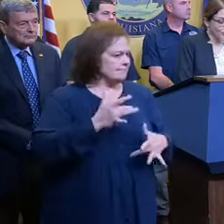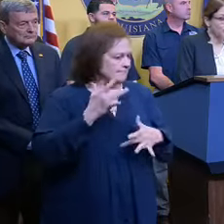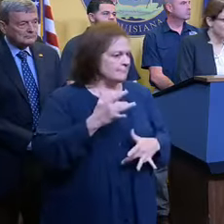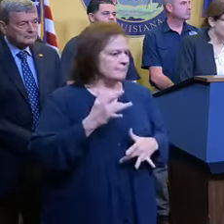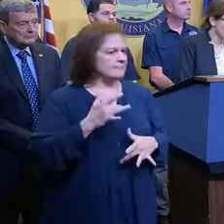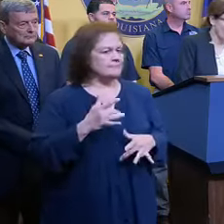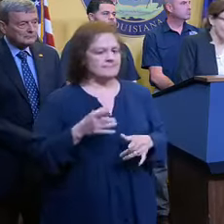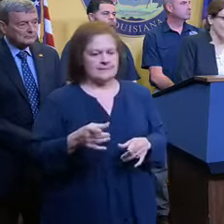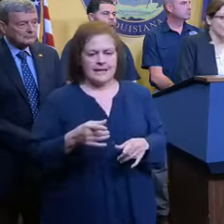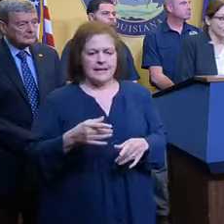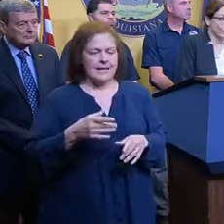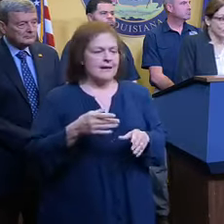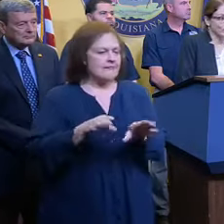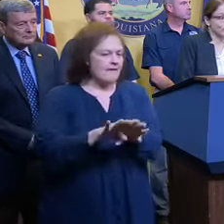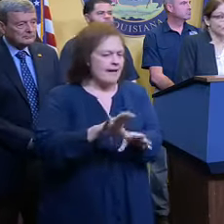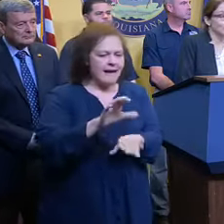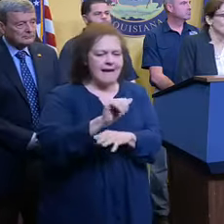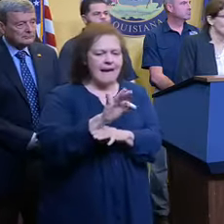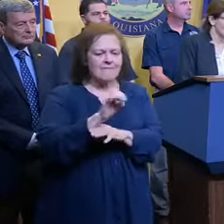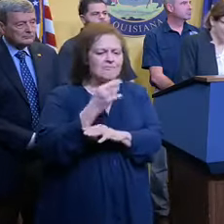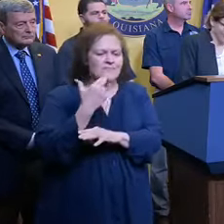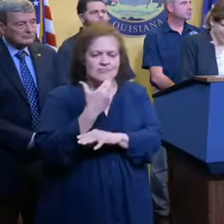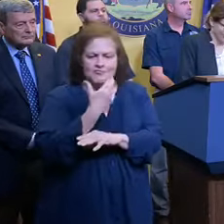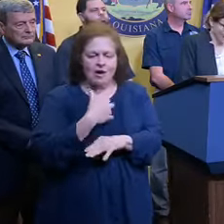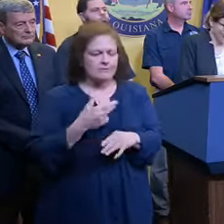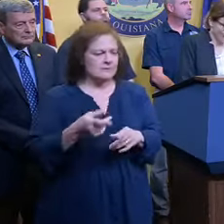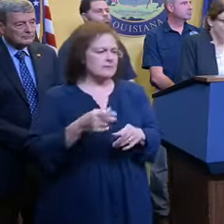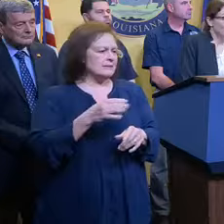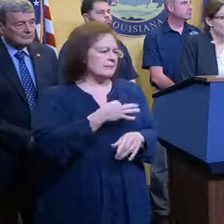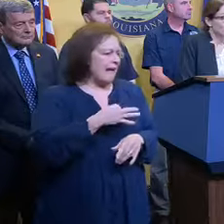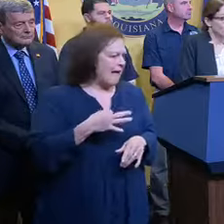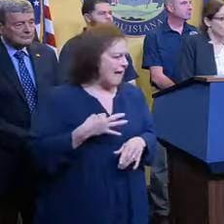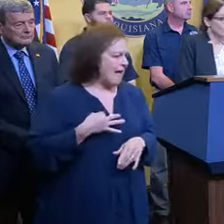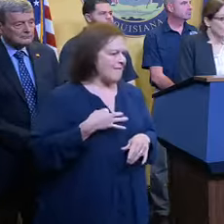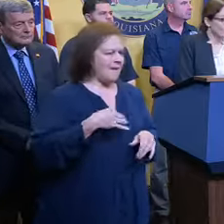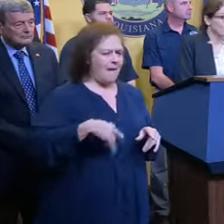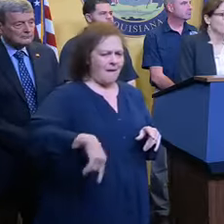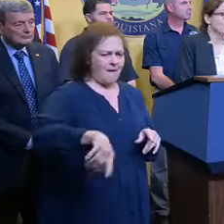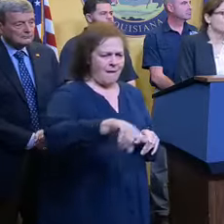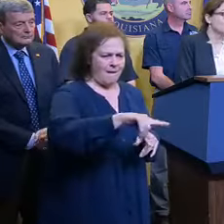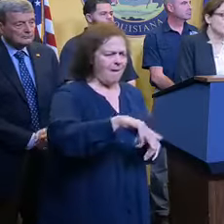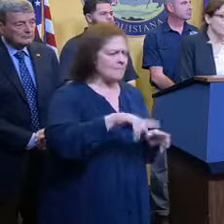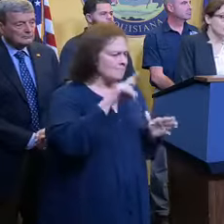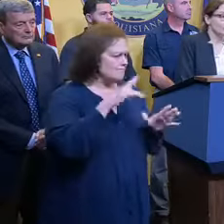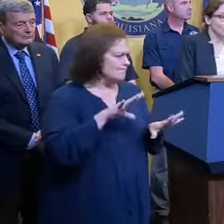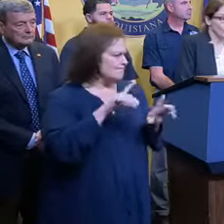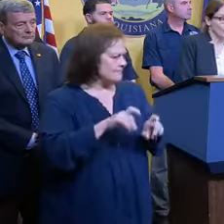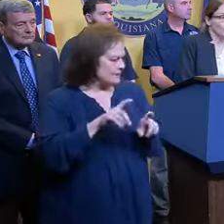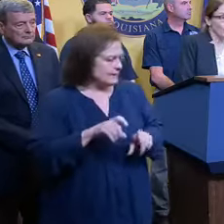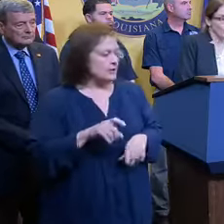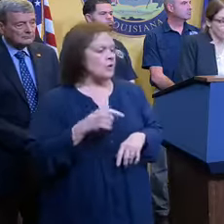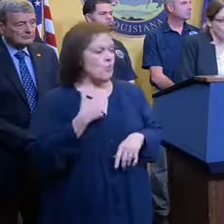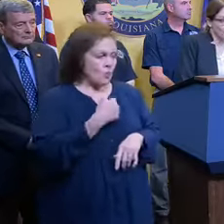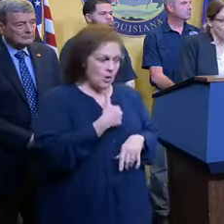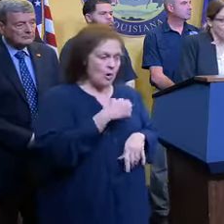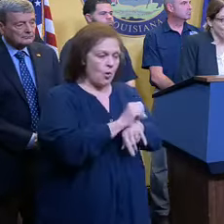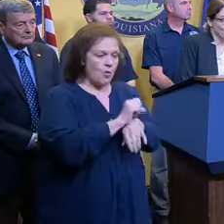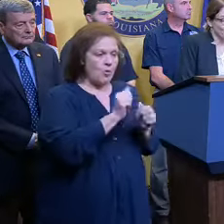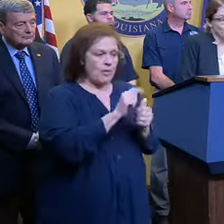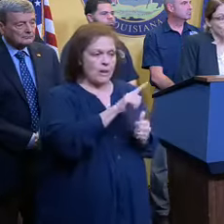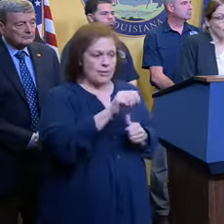facilities, closing their cafe and wellness center, checking their staff. The New Orleans Health Department is working with the